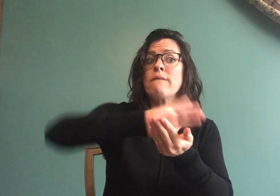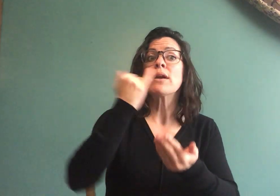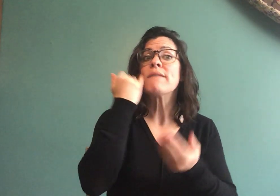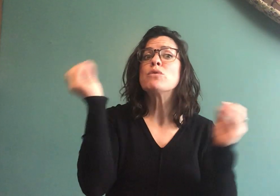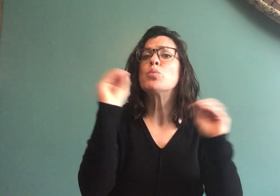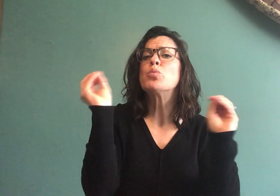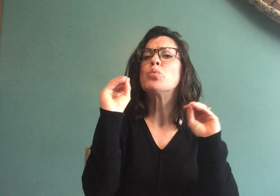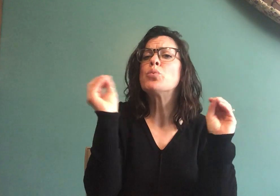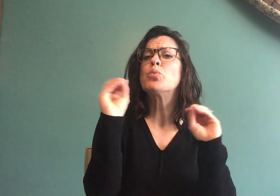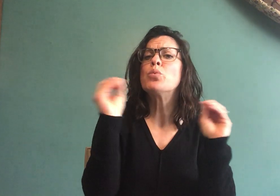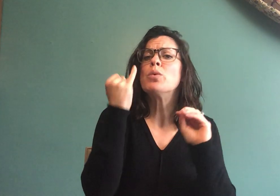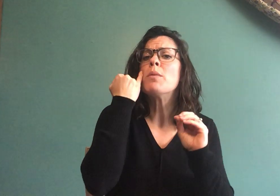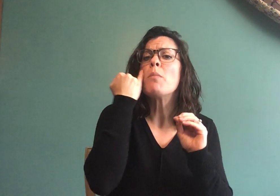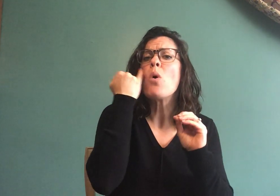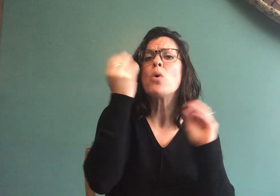Where's Sam? We got to wake him up again?